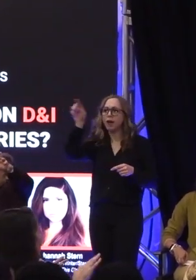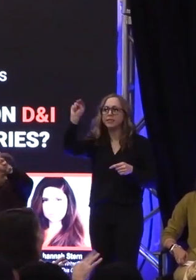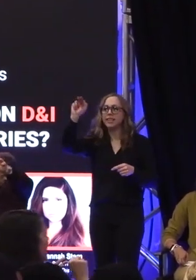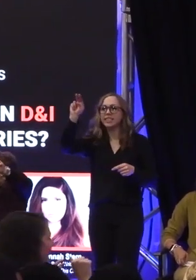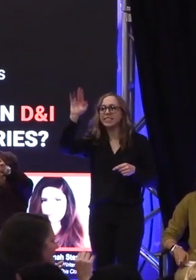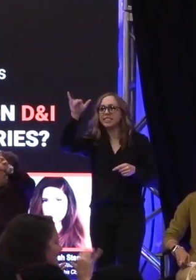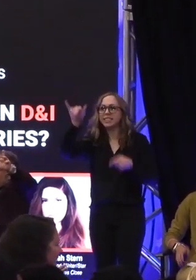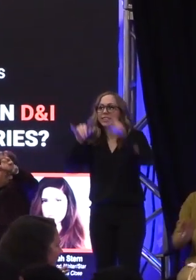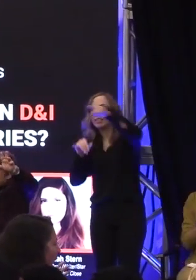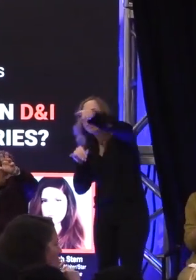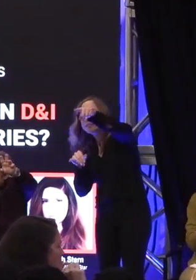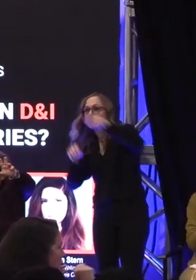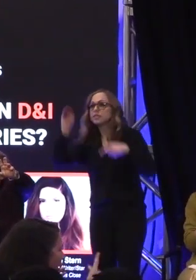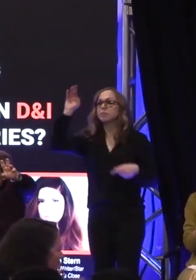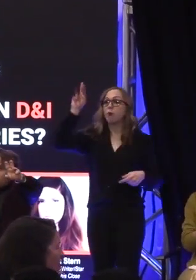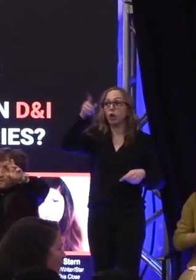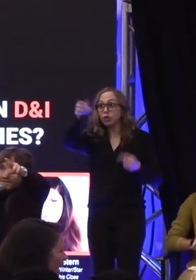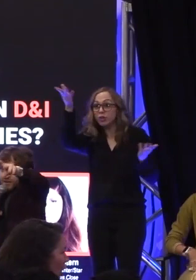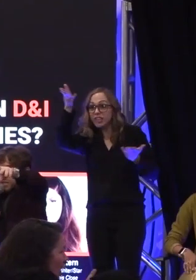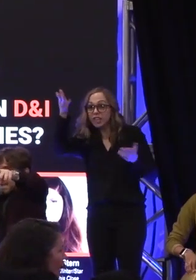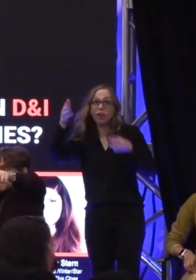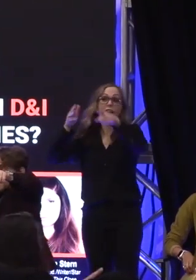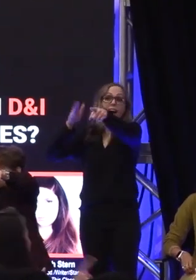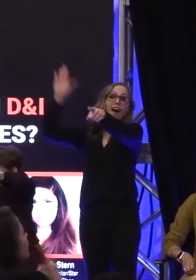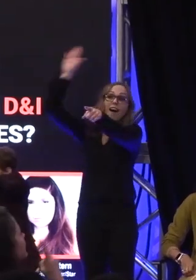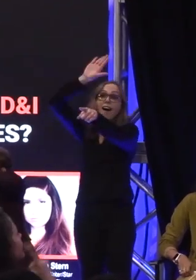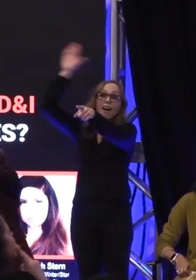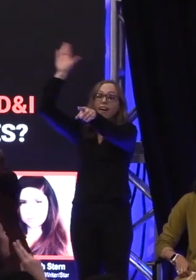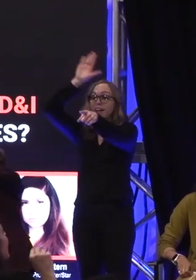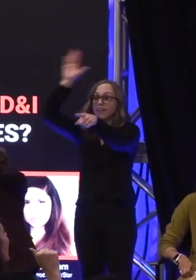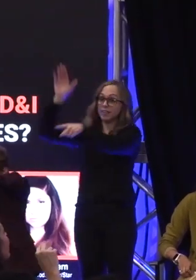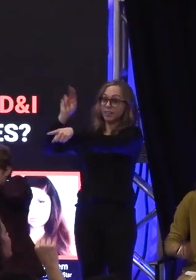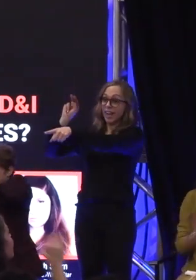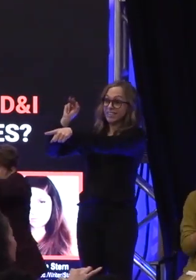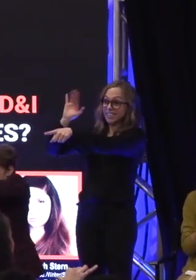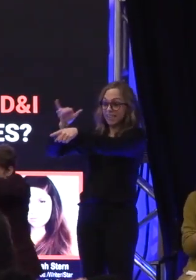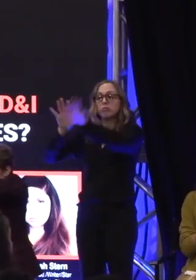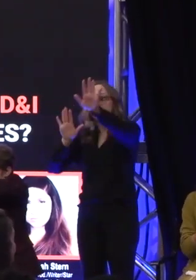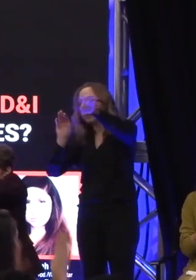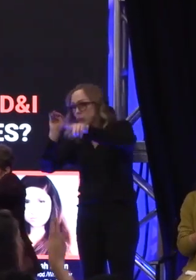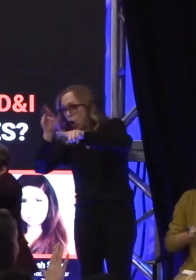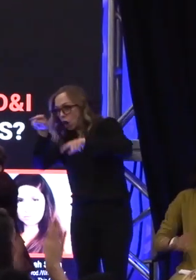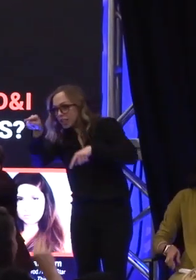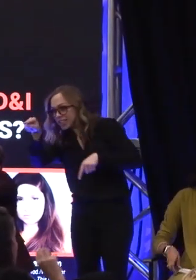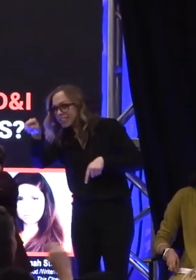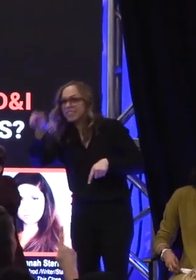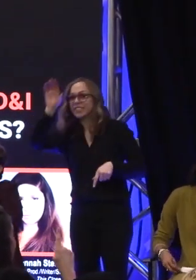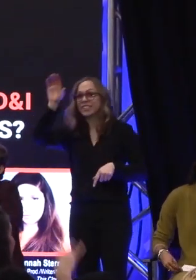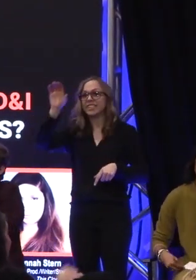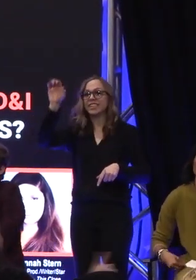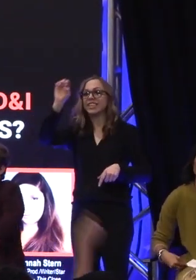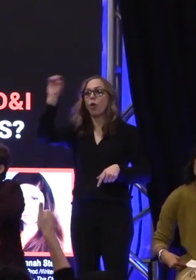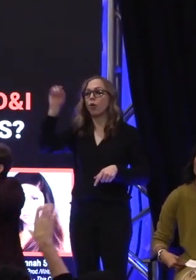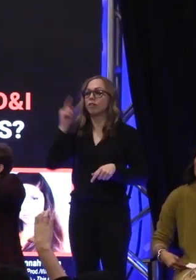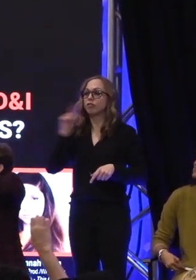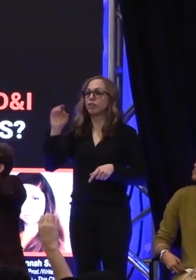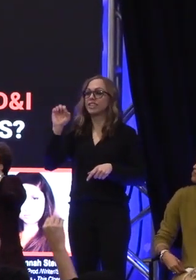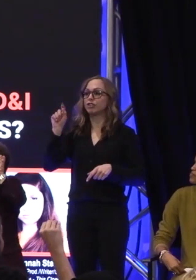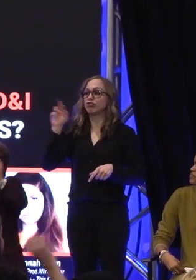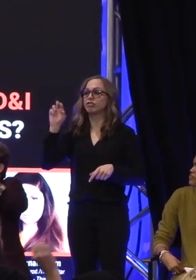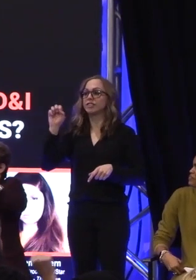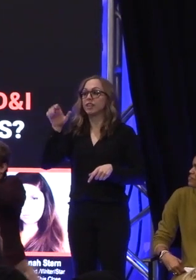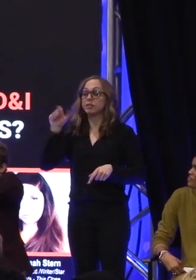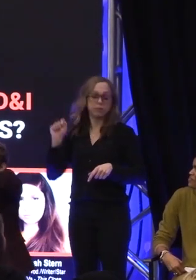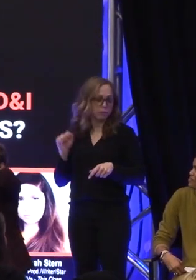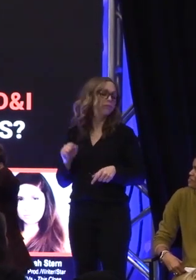Nancy Weintraub and Mark Whitley. Are you here? There's Nancy, Greg, Mark Whitley, the CEO of Easter Seals, and we